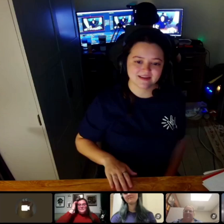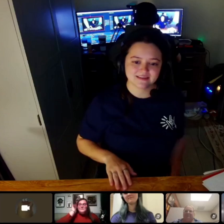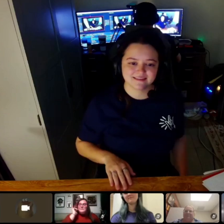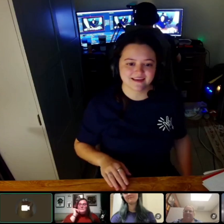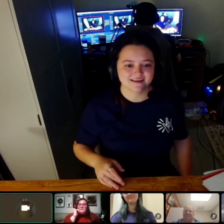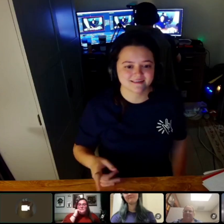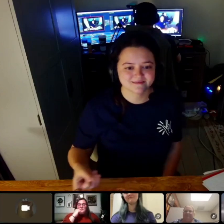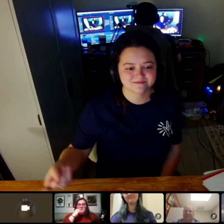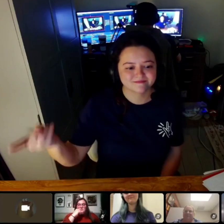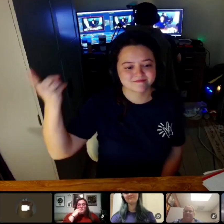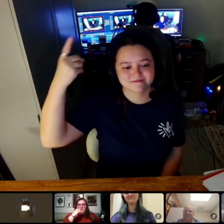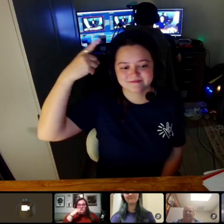Think.